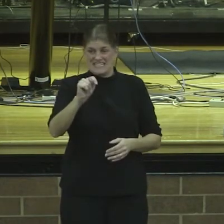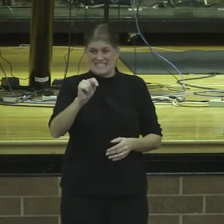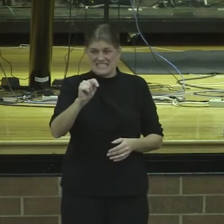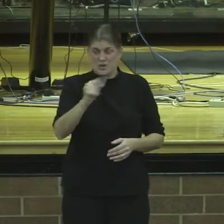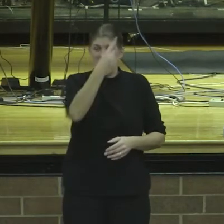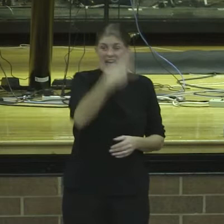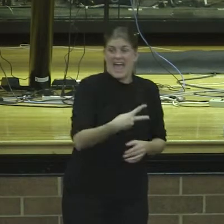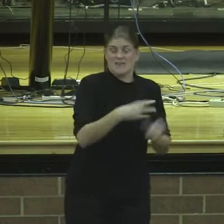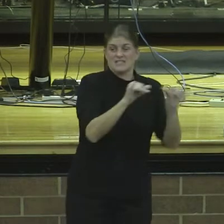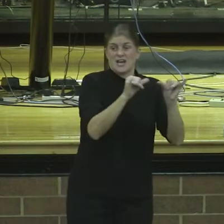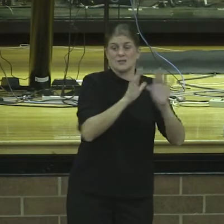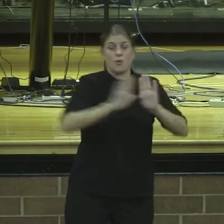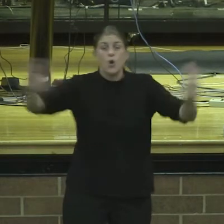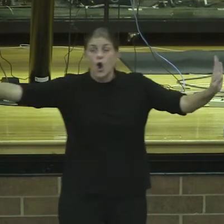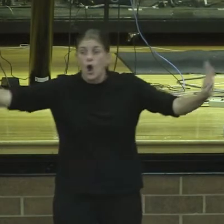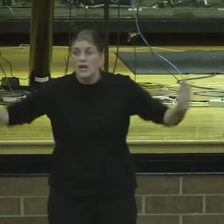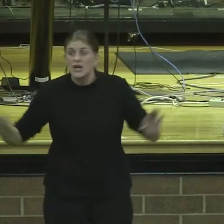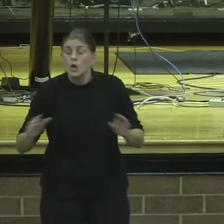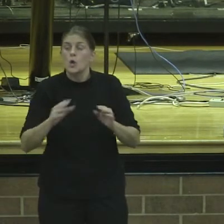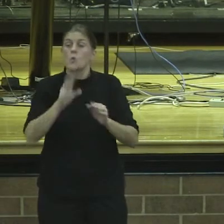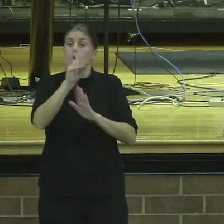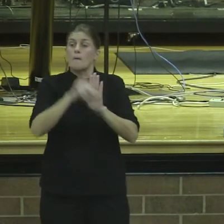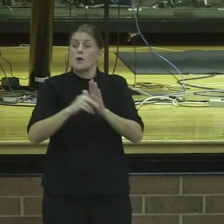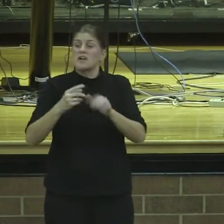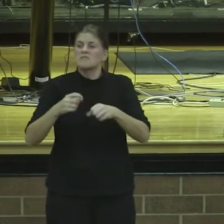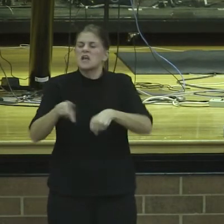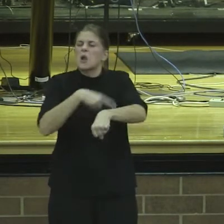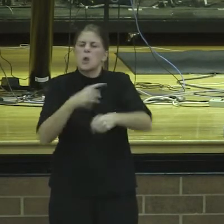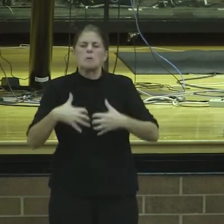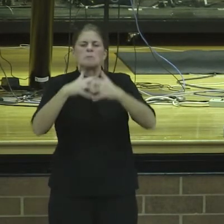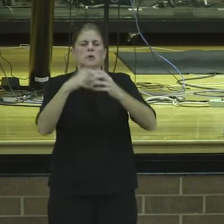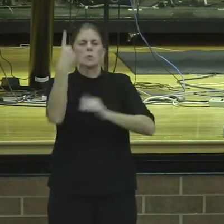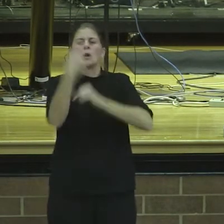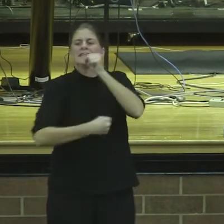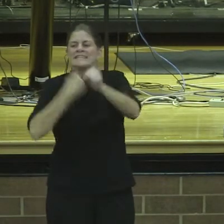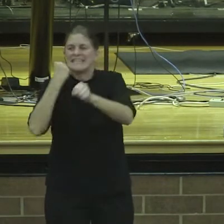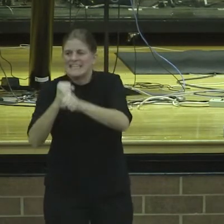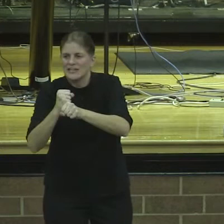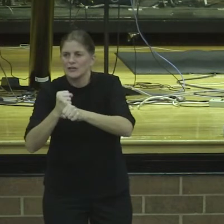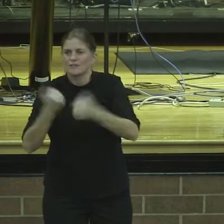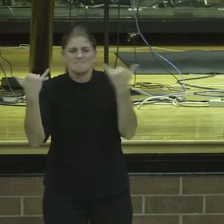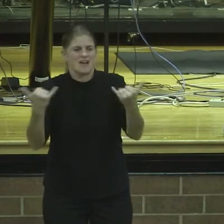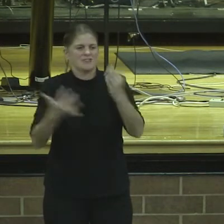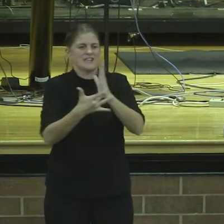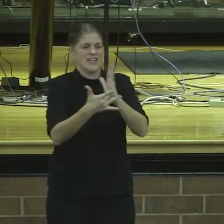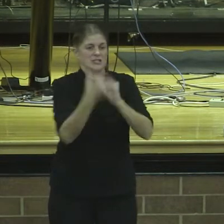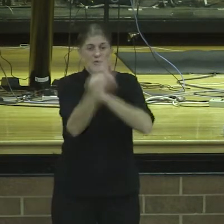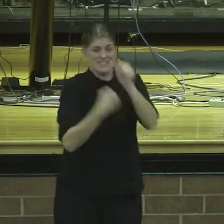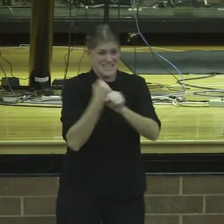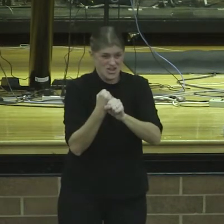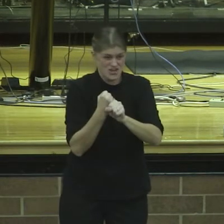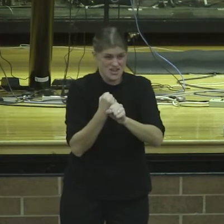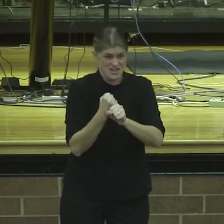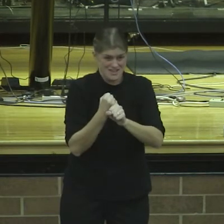size, and Walmarts build them in a year with modern technology and without